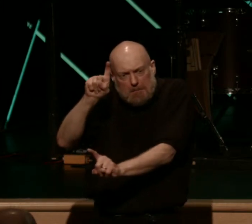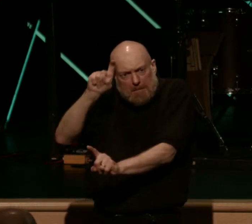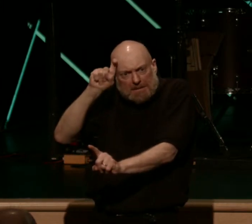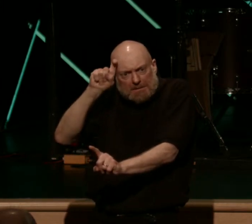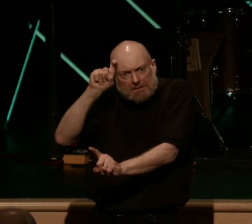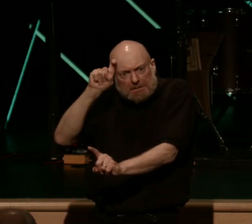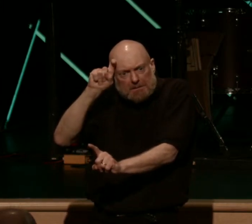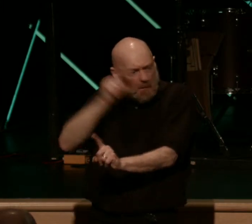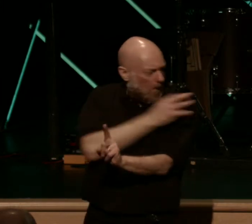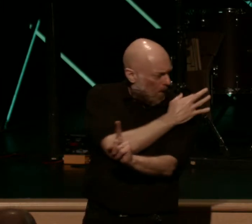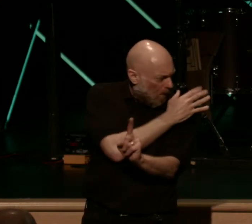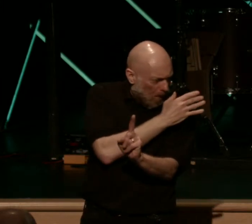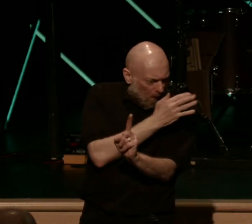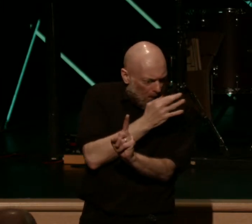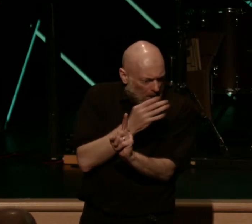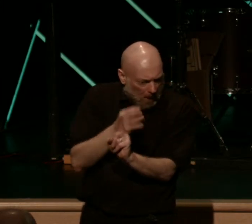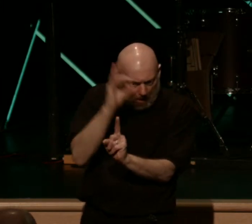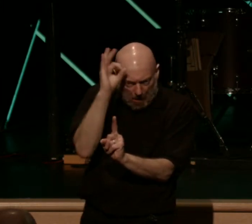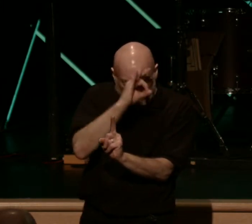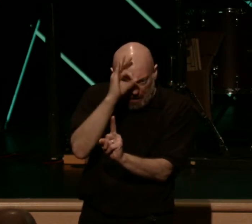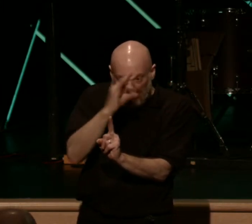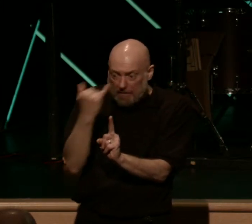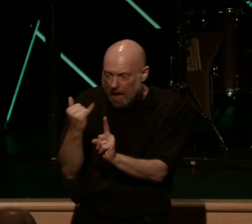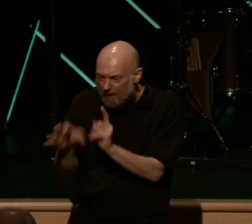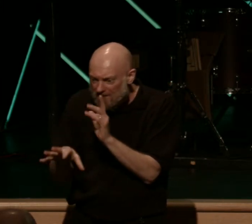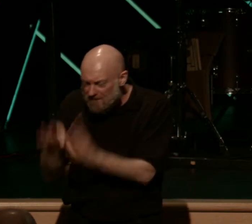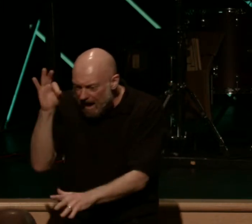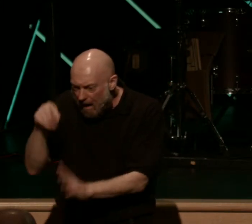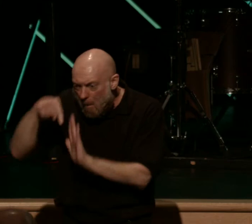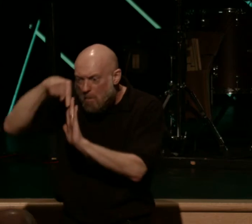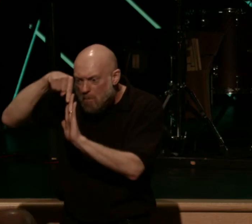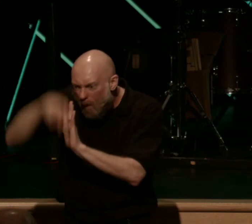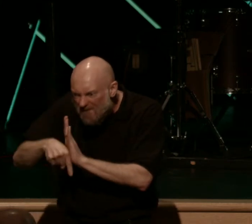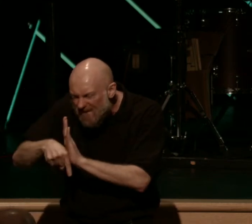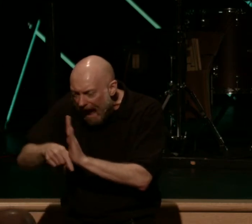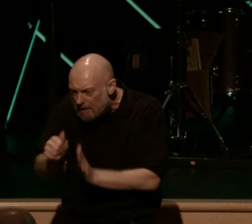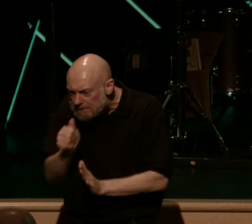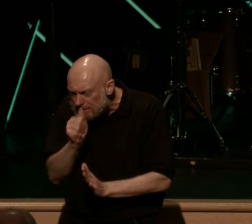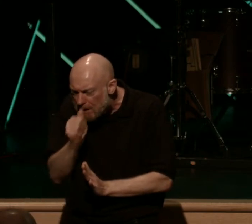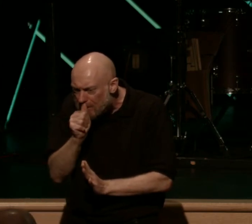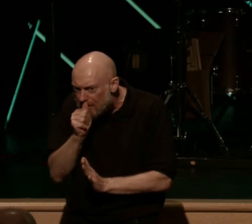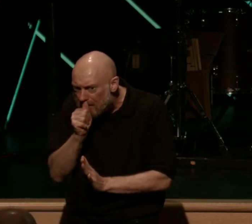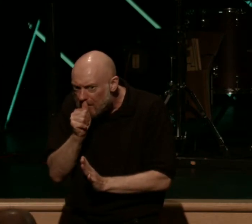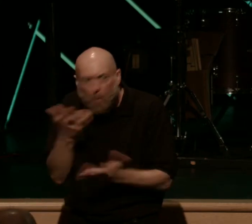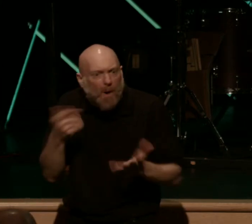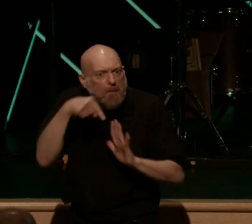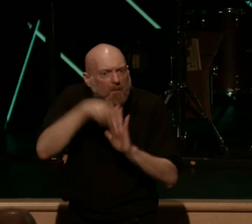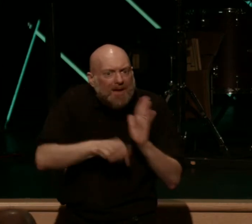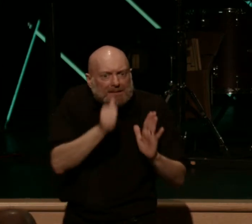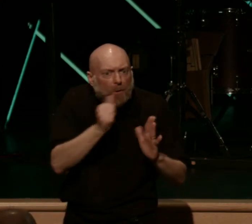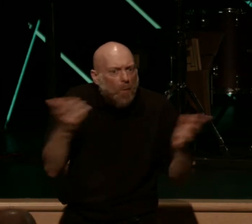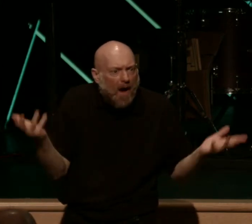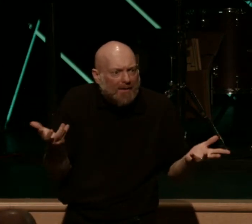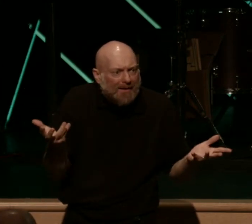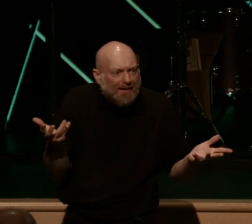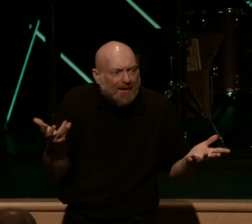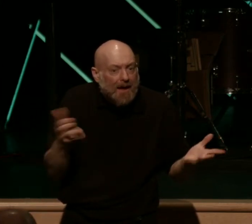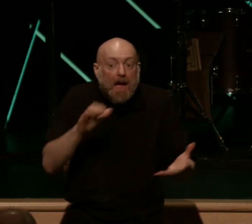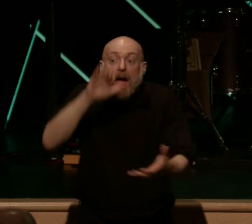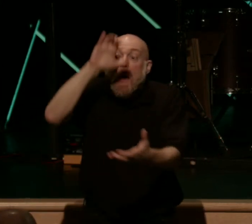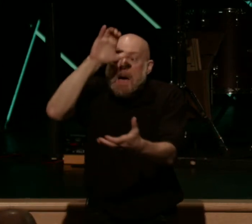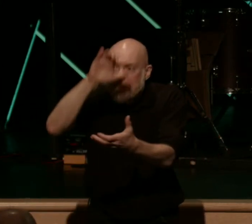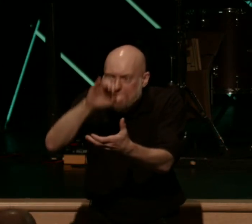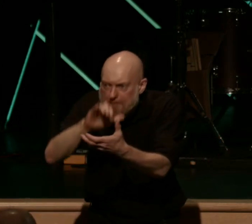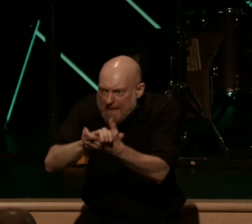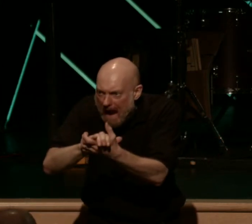he's found is profound. It's a secret. And here it is. That